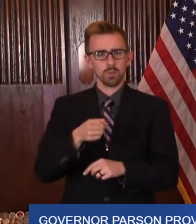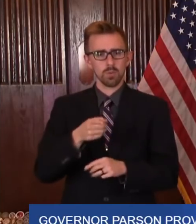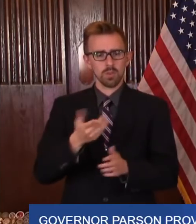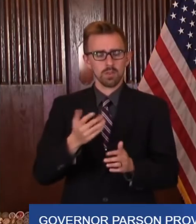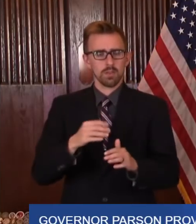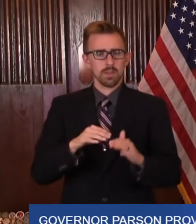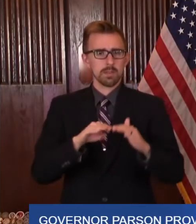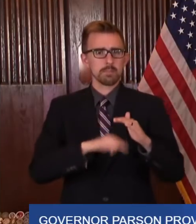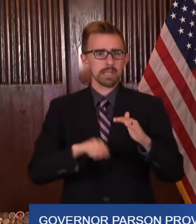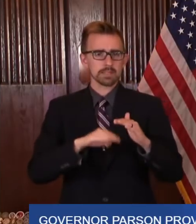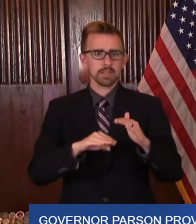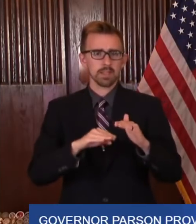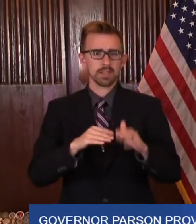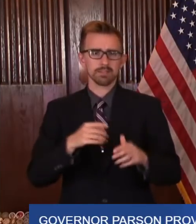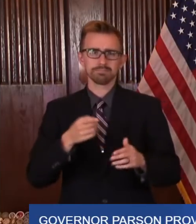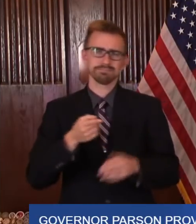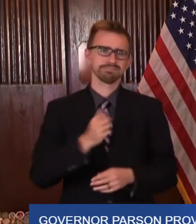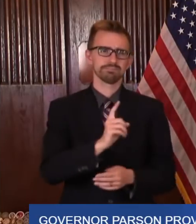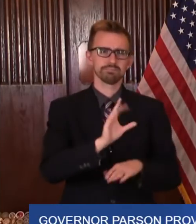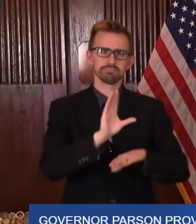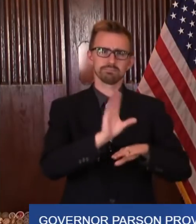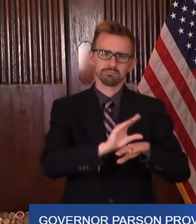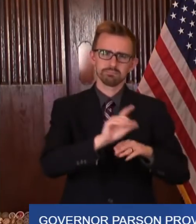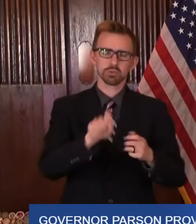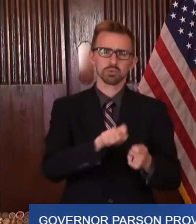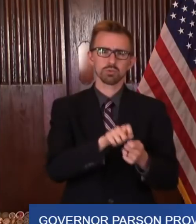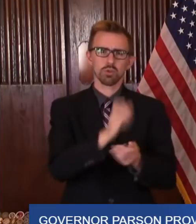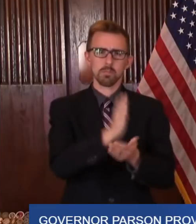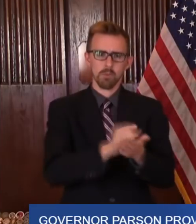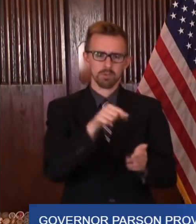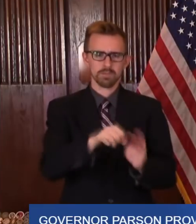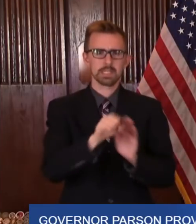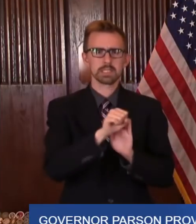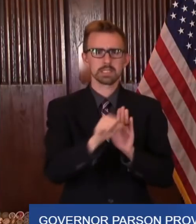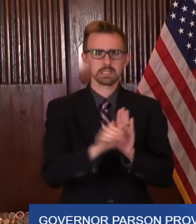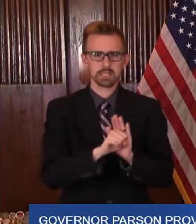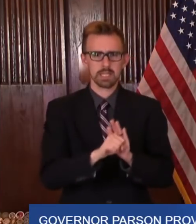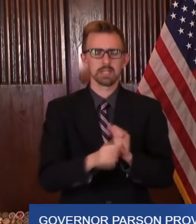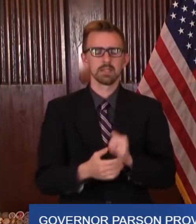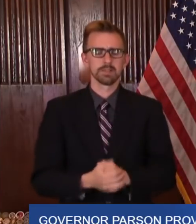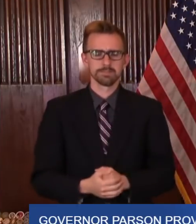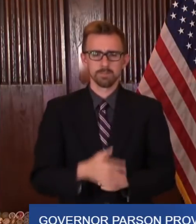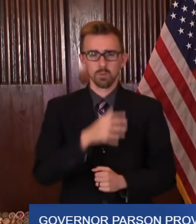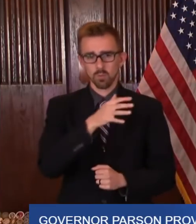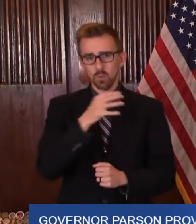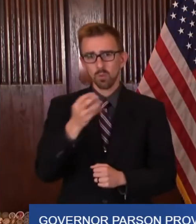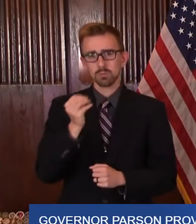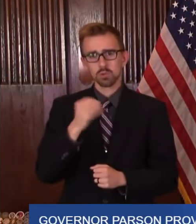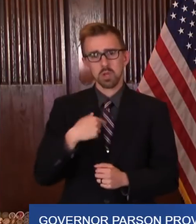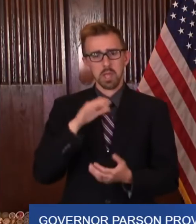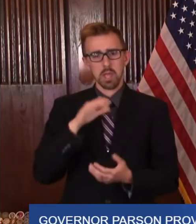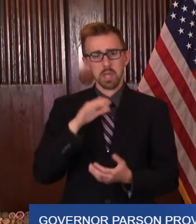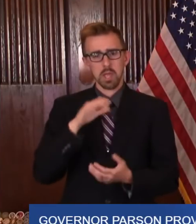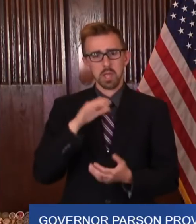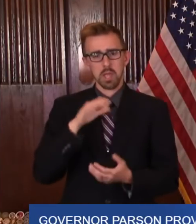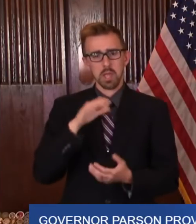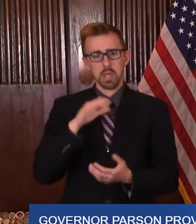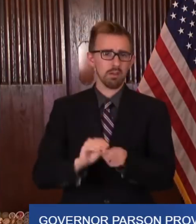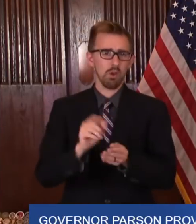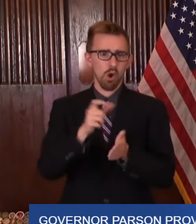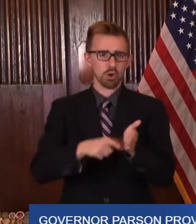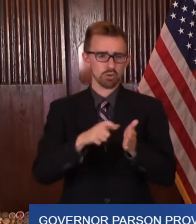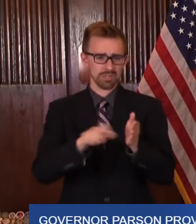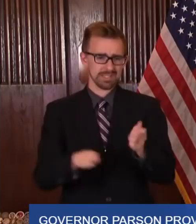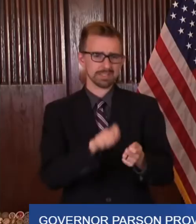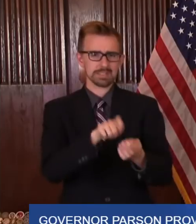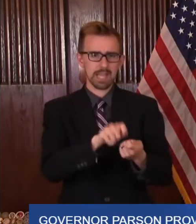basically just be disrespectful to certain portions of this state in rural Missouri, and I believe that total article was exactly that.